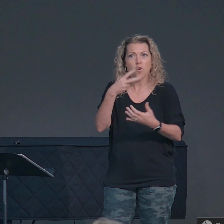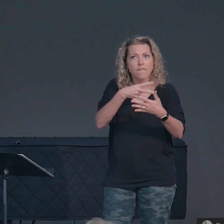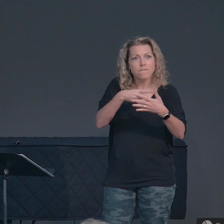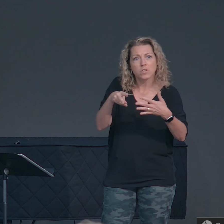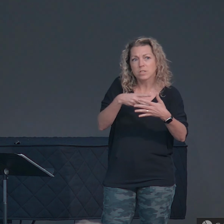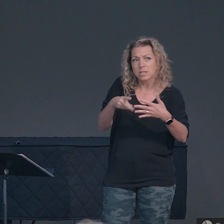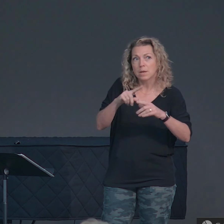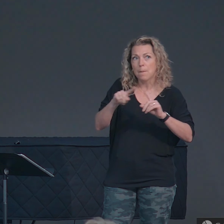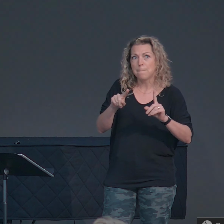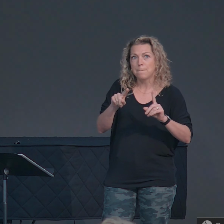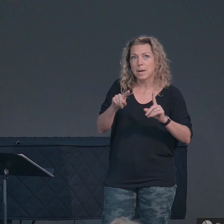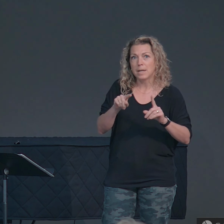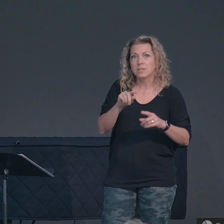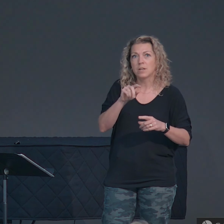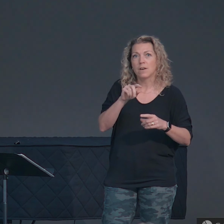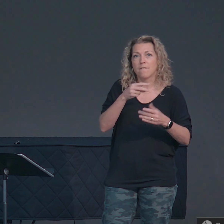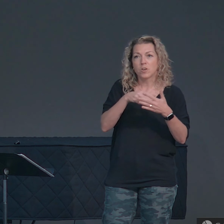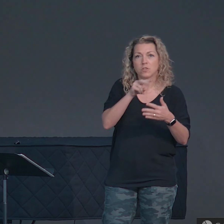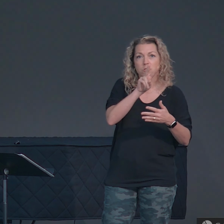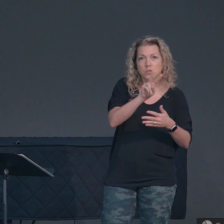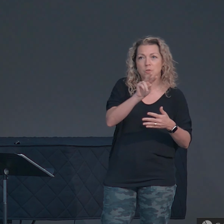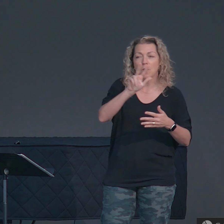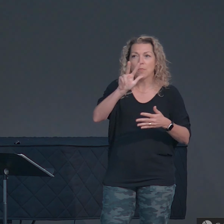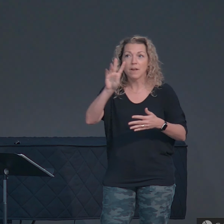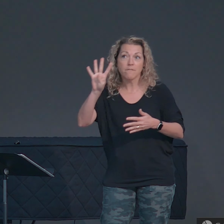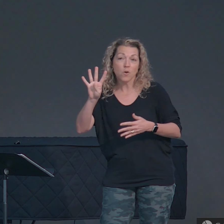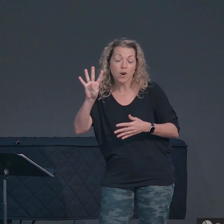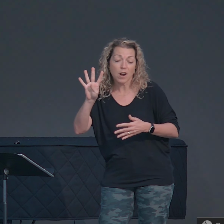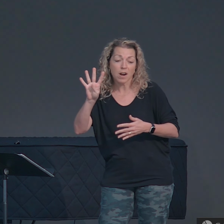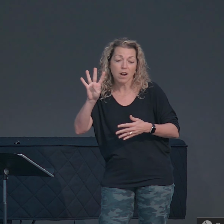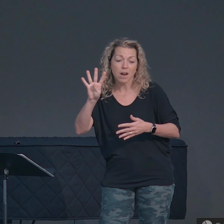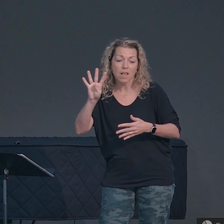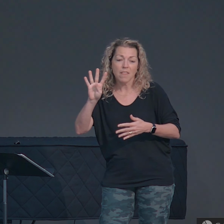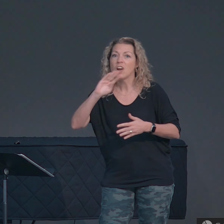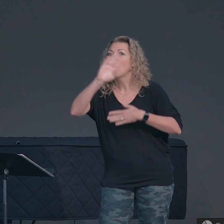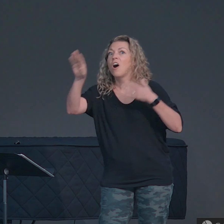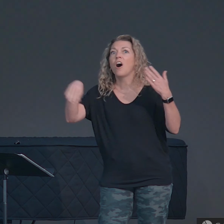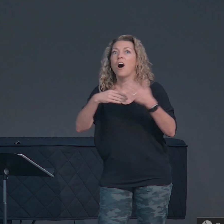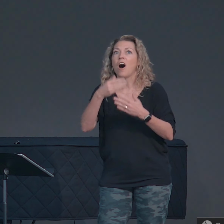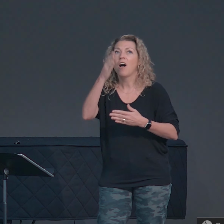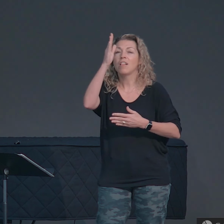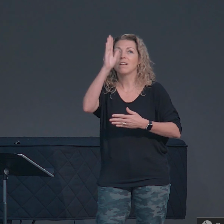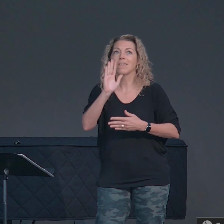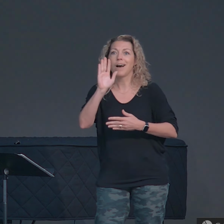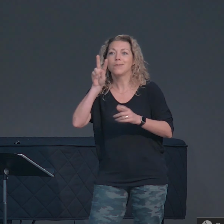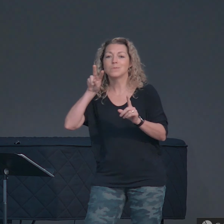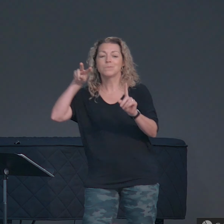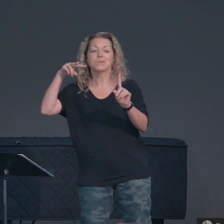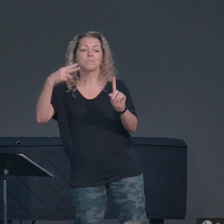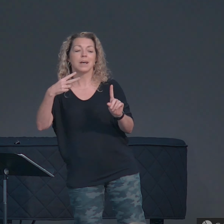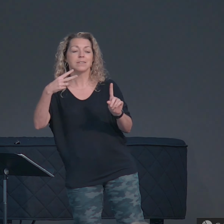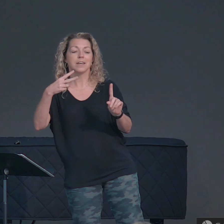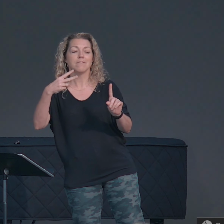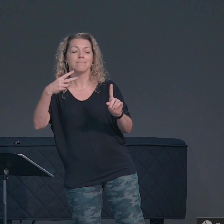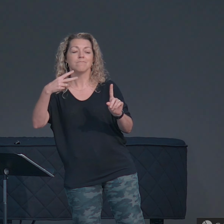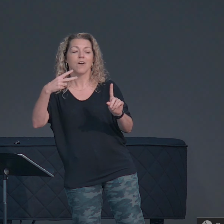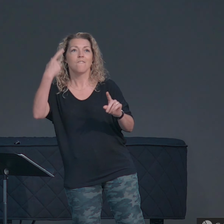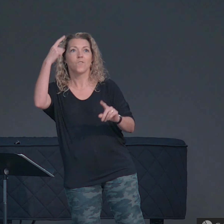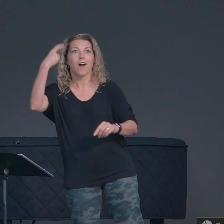verses 2, 3, and 4 are all the perspective of God for us. And so it's really unique in the